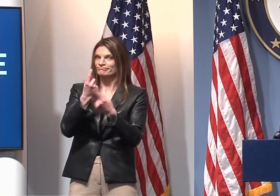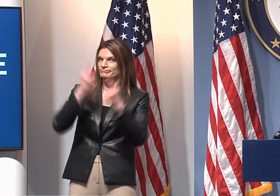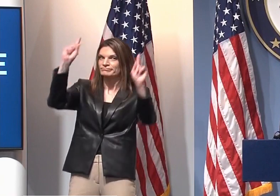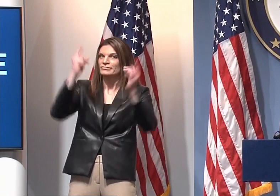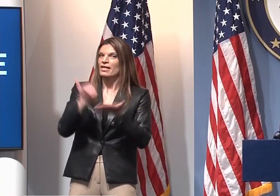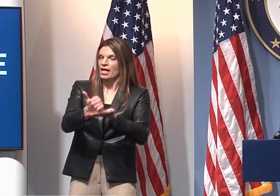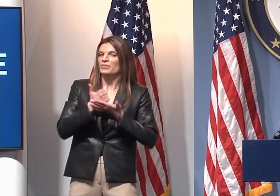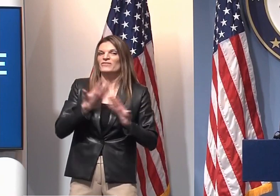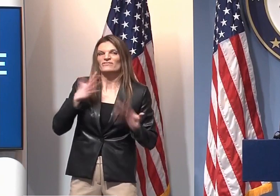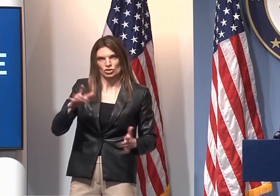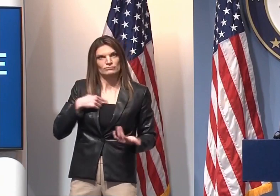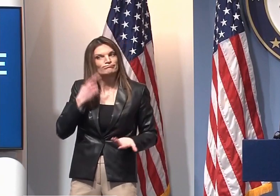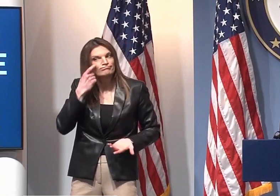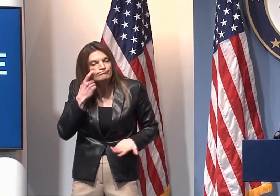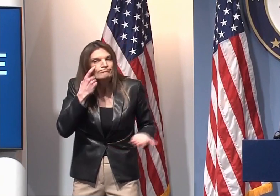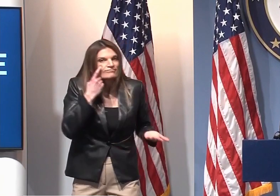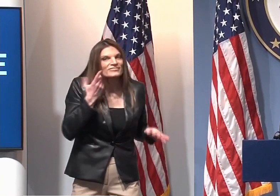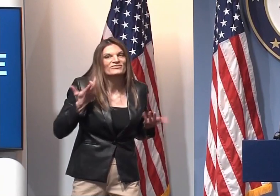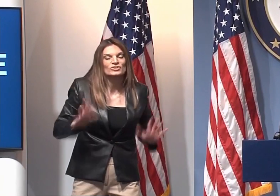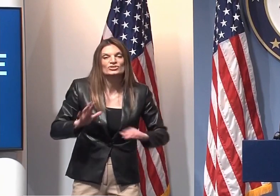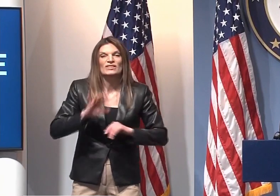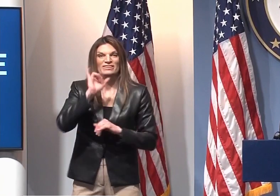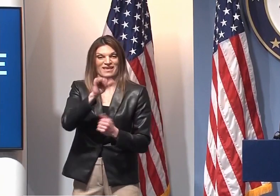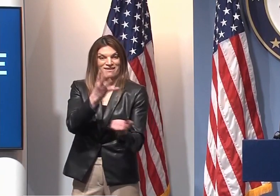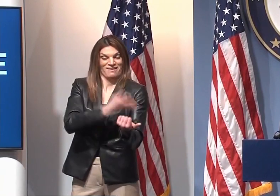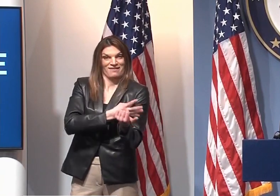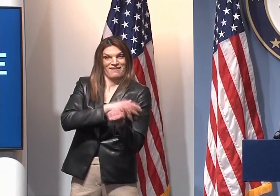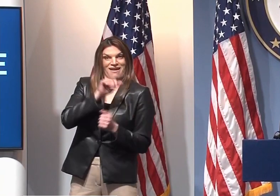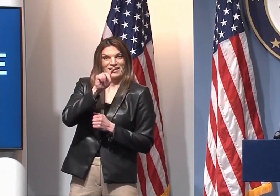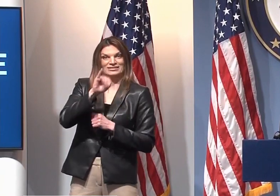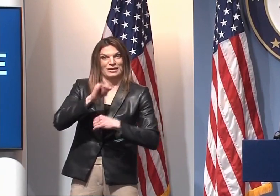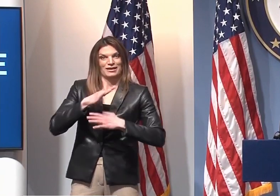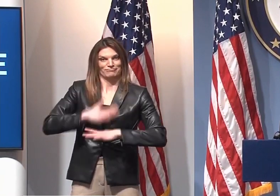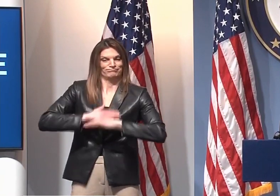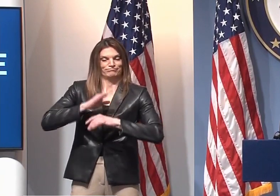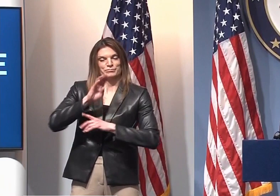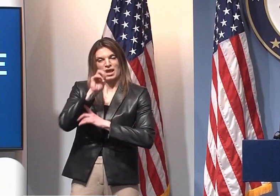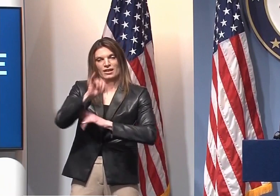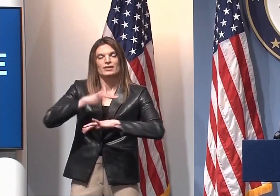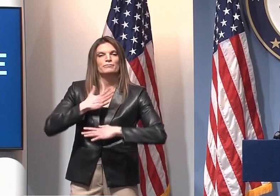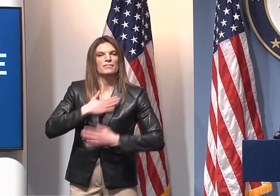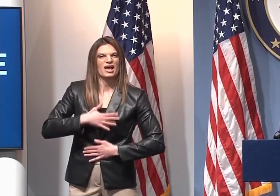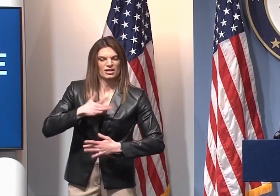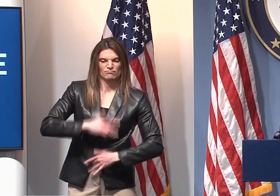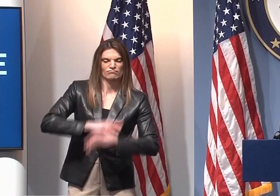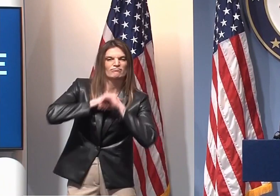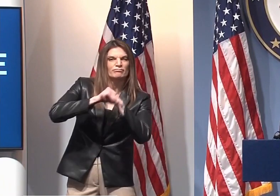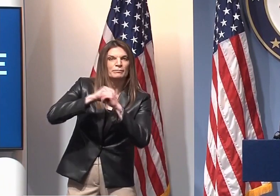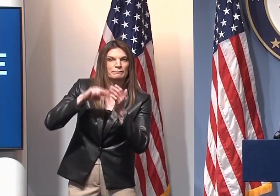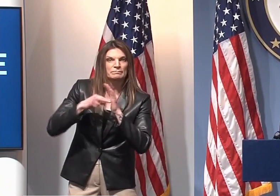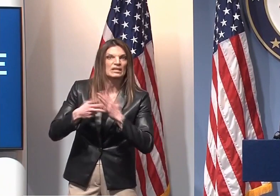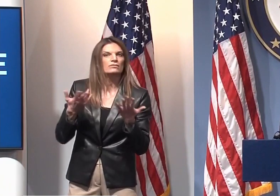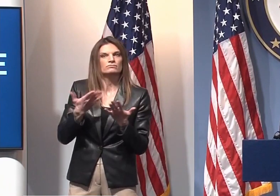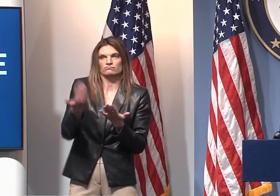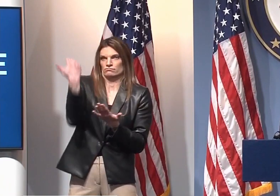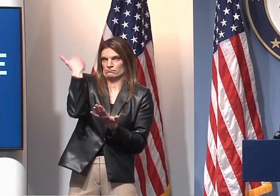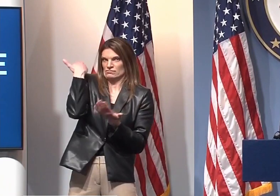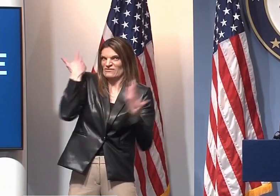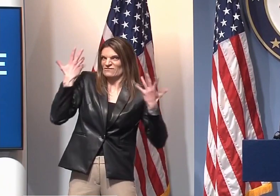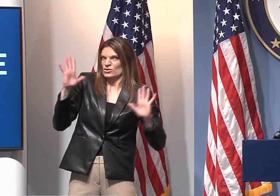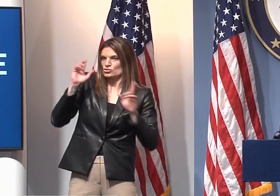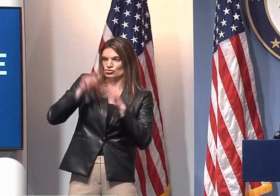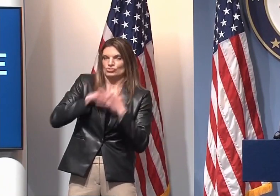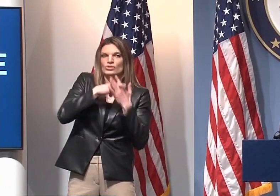about. We began using these monoclonal antibodies in December of 2020. We have so far administered